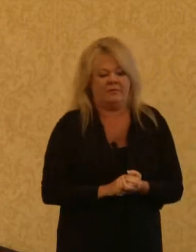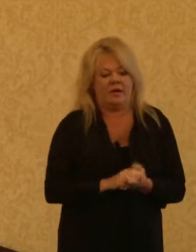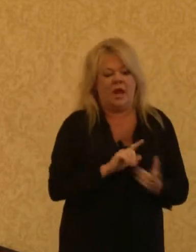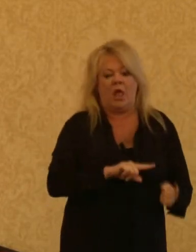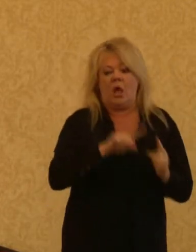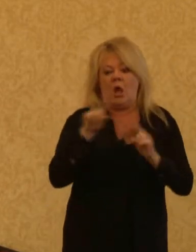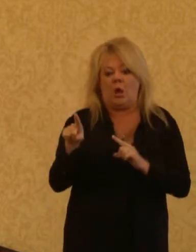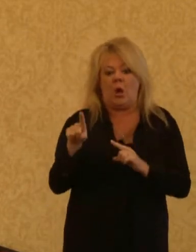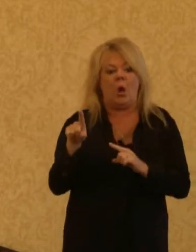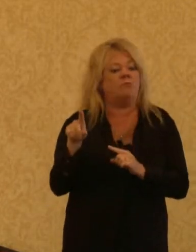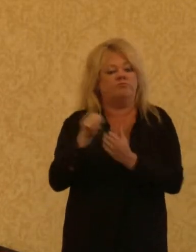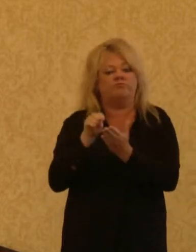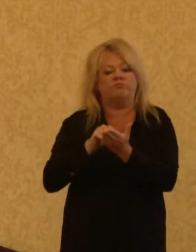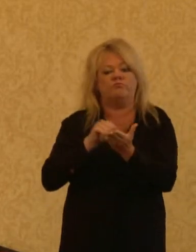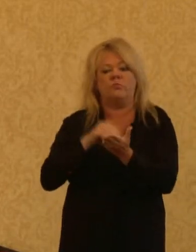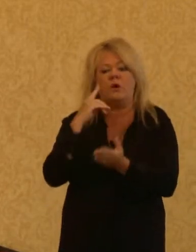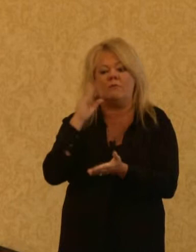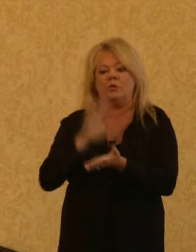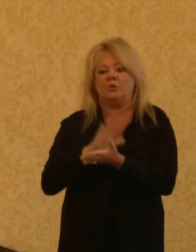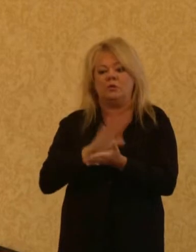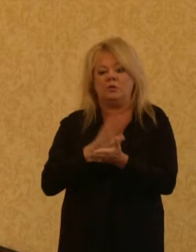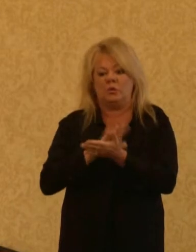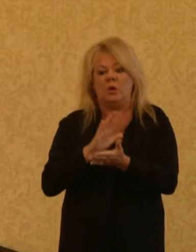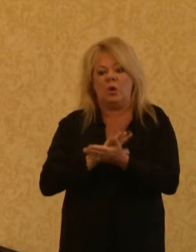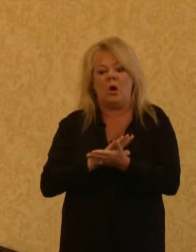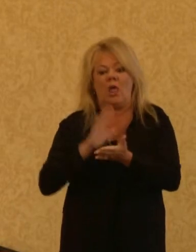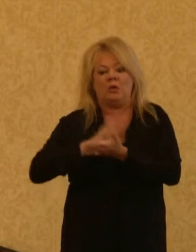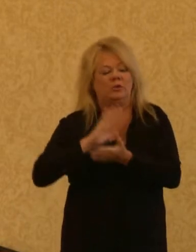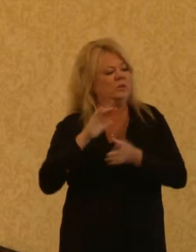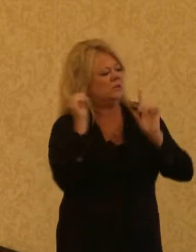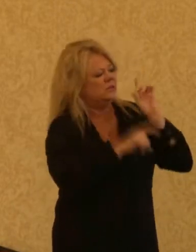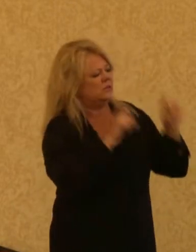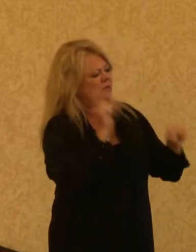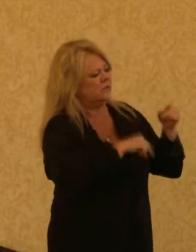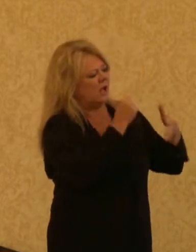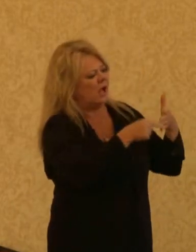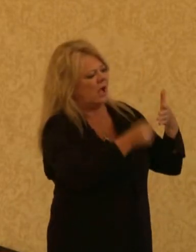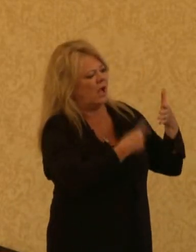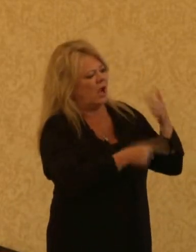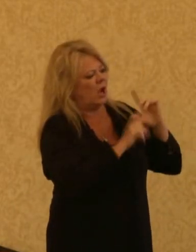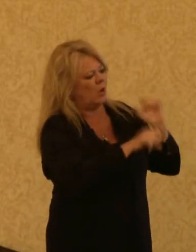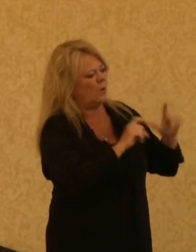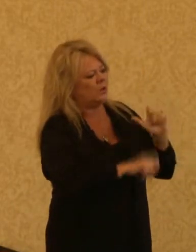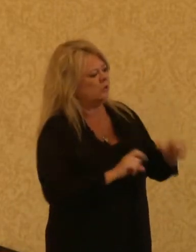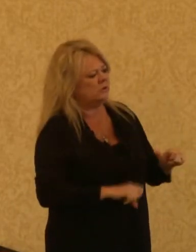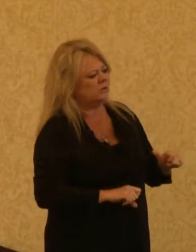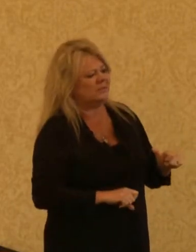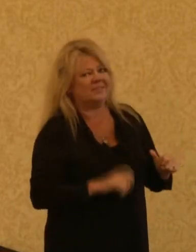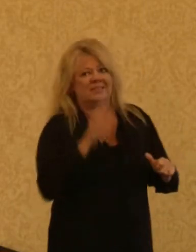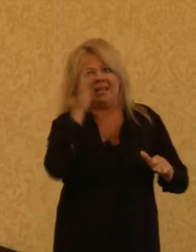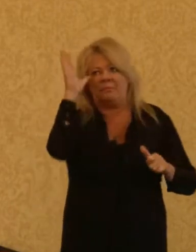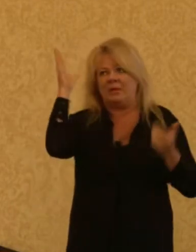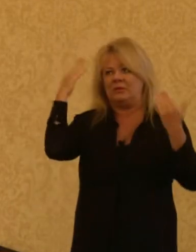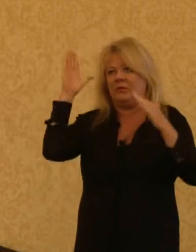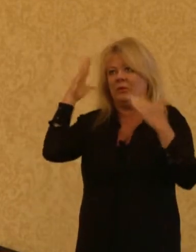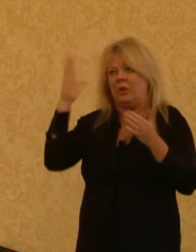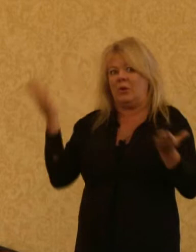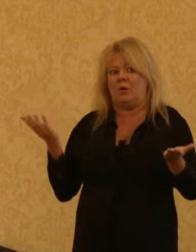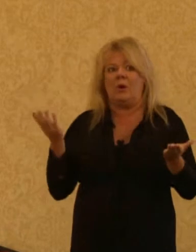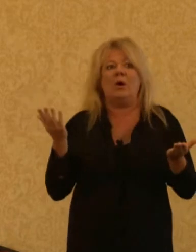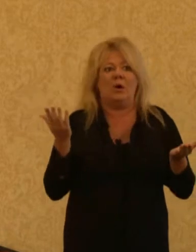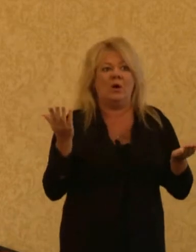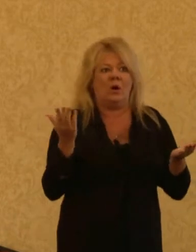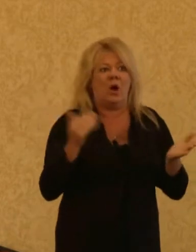education, the parent may not have that information, but in many cultures, the norm would be you want